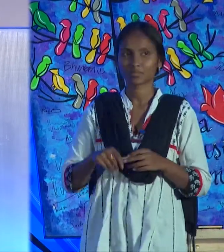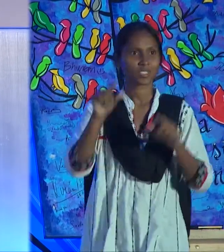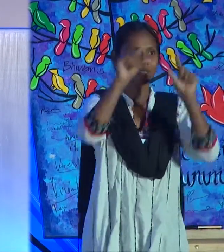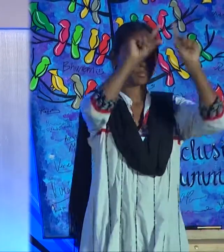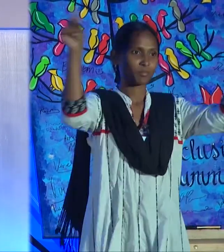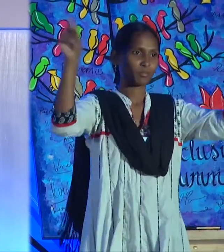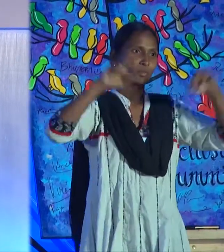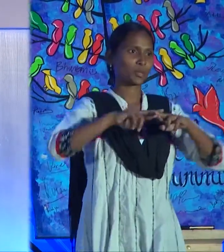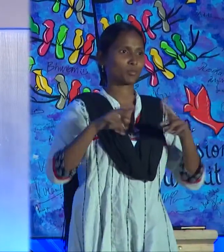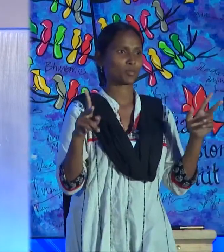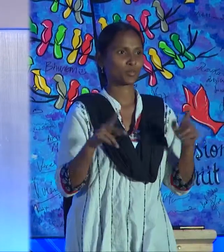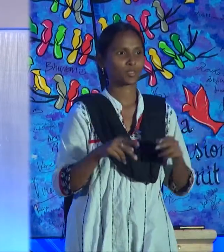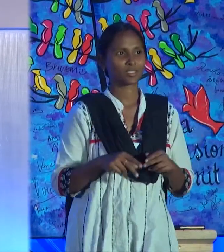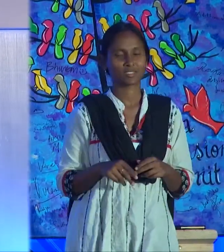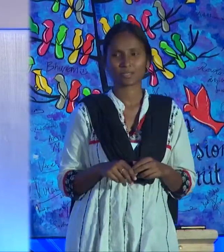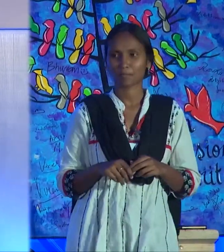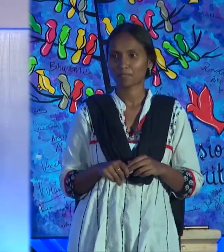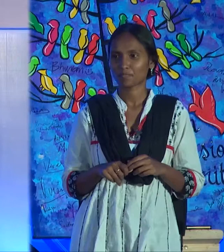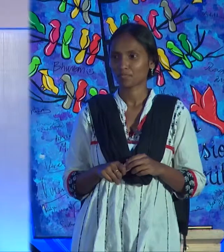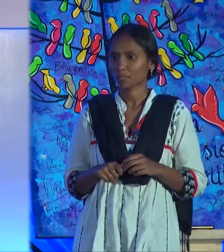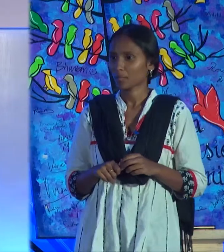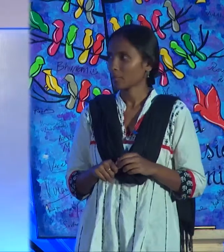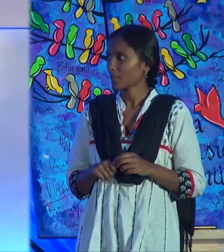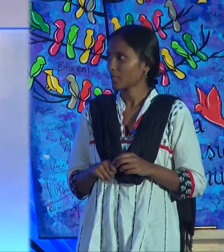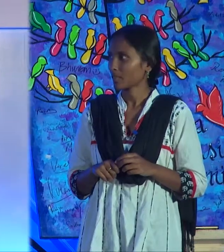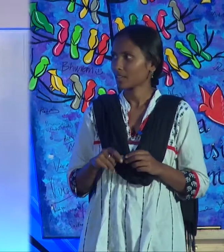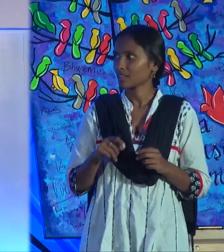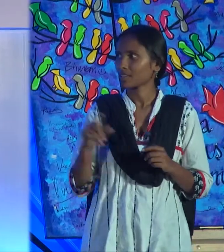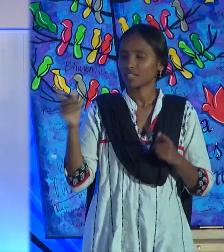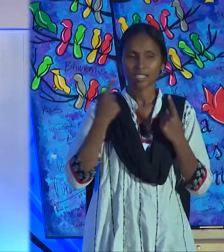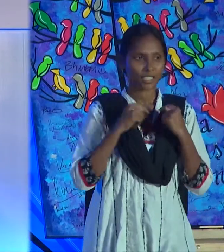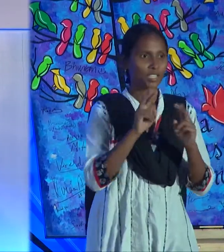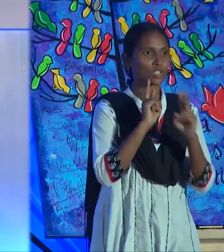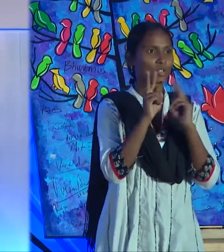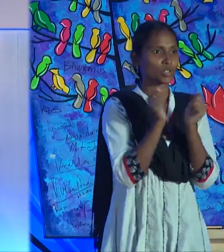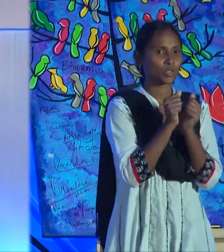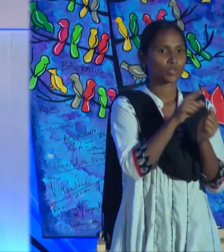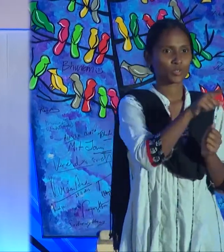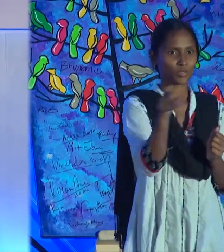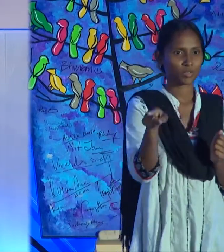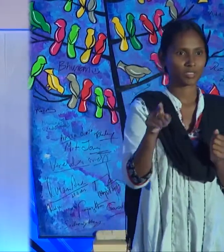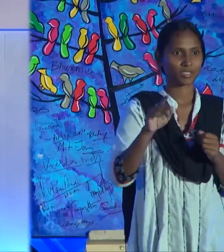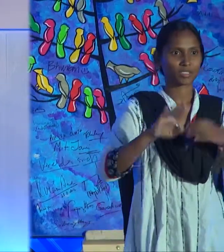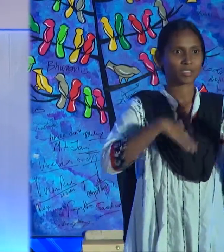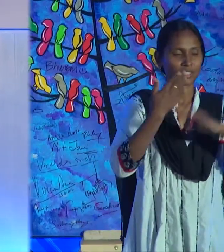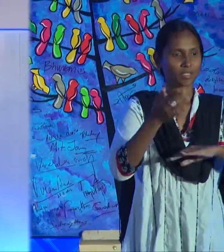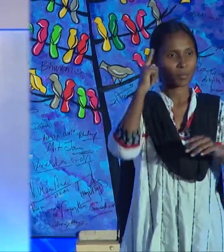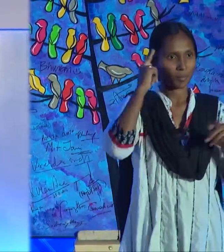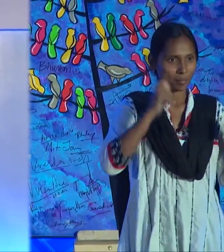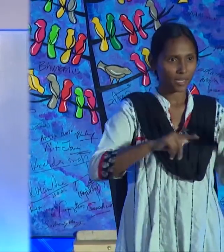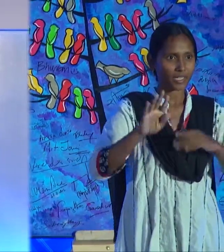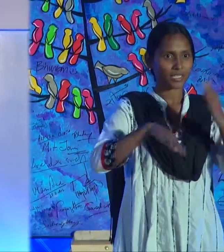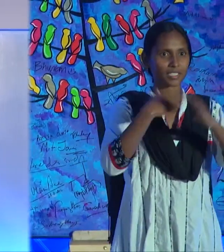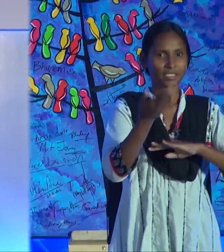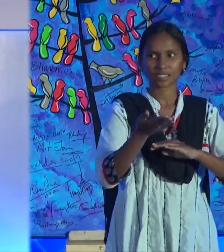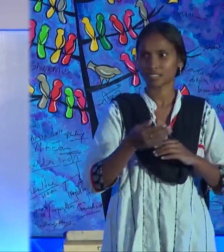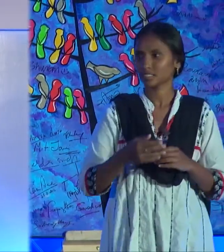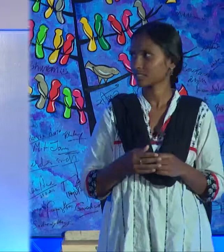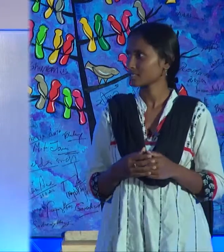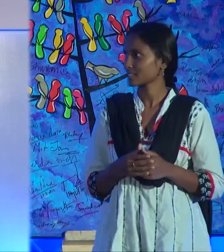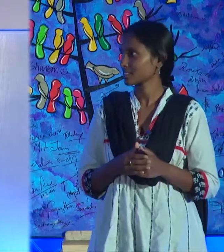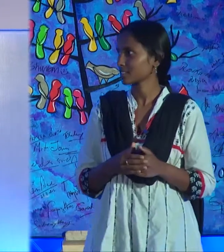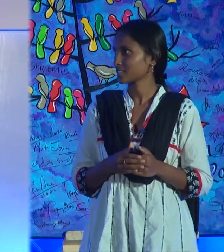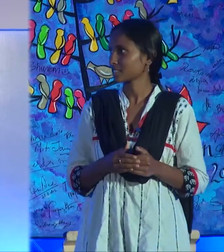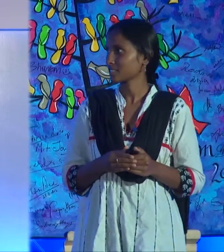broke. And right now, as I'm talking to you, I'm preparing for the next attempt. And this time, I'm sure